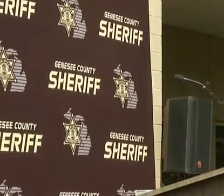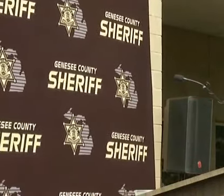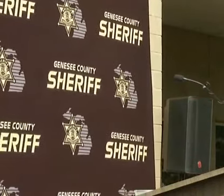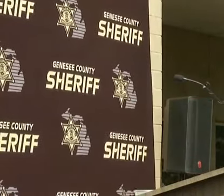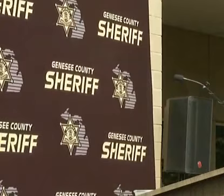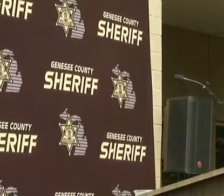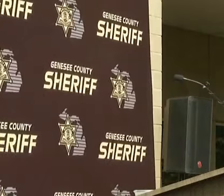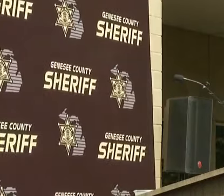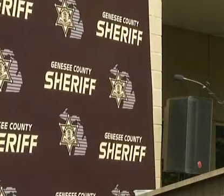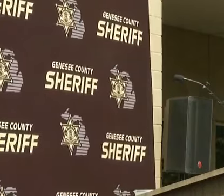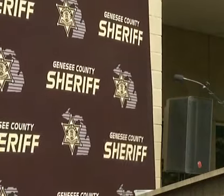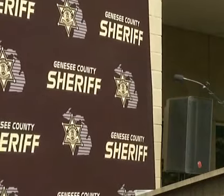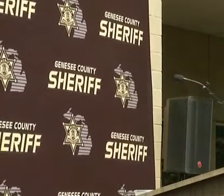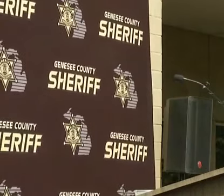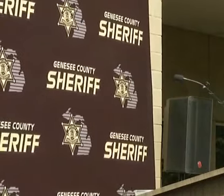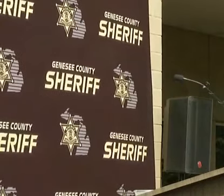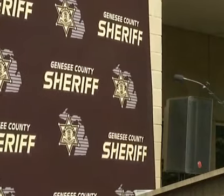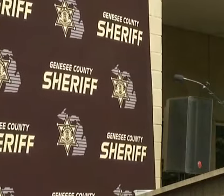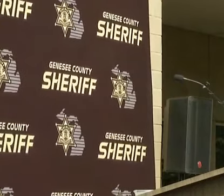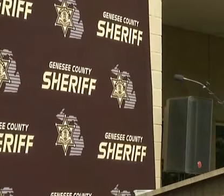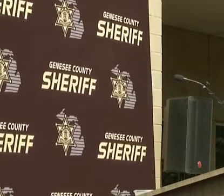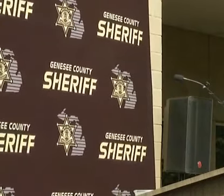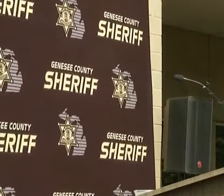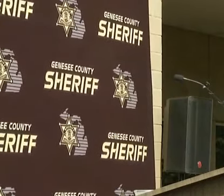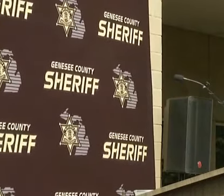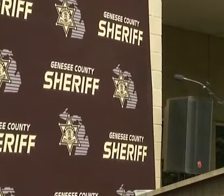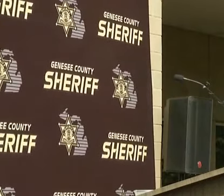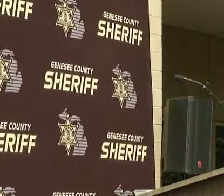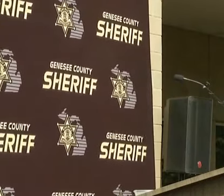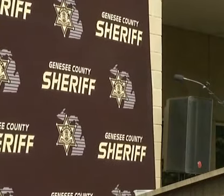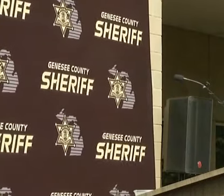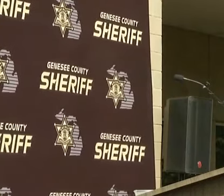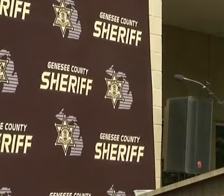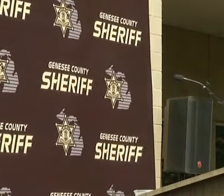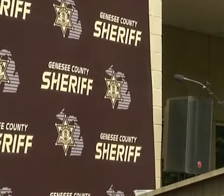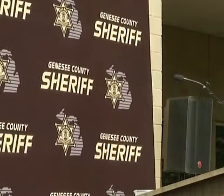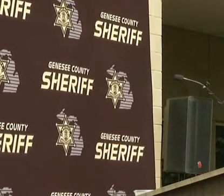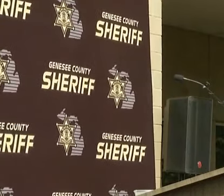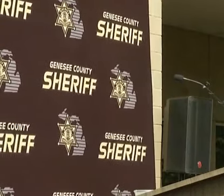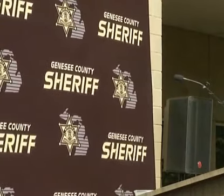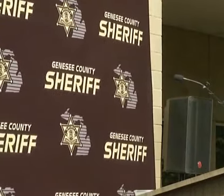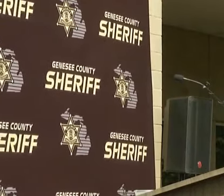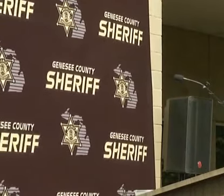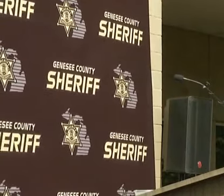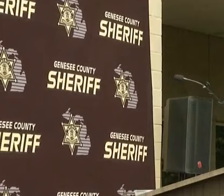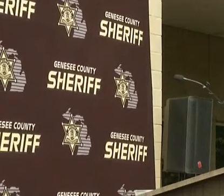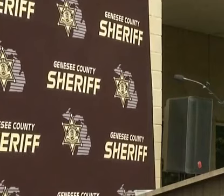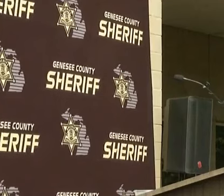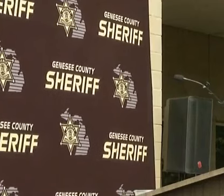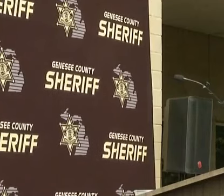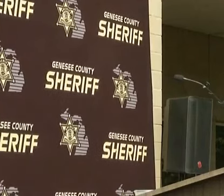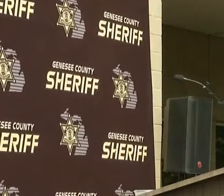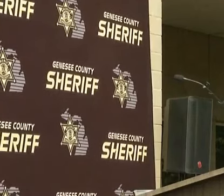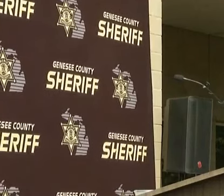Yeah. When? Yeah, when? How long? Yeah, last time. I don't know what's happening. Really? Oh, yeah.